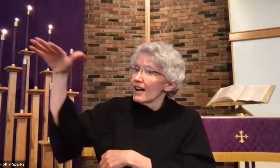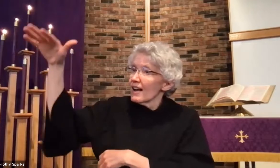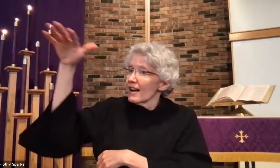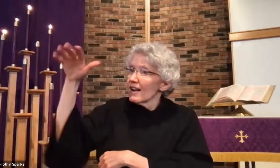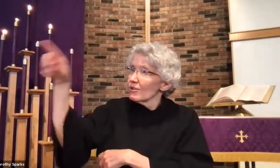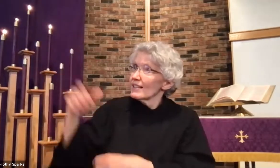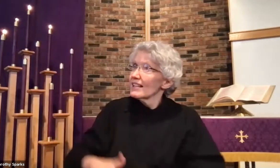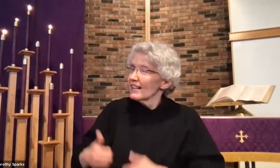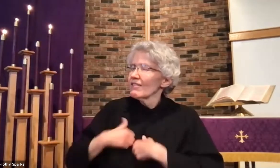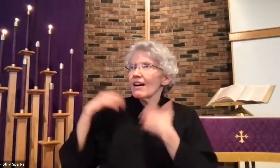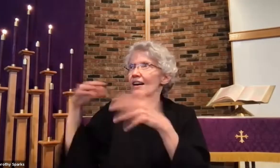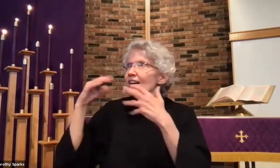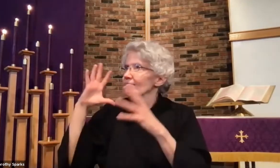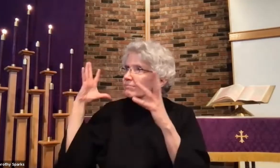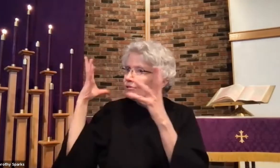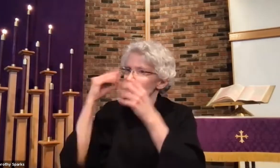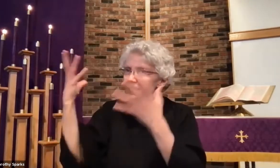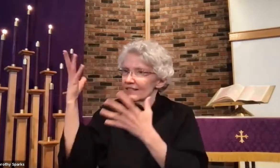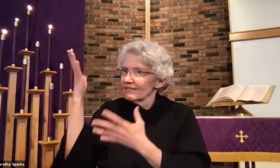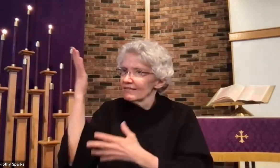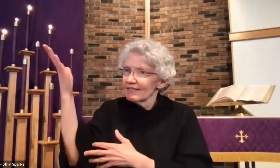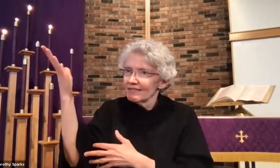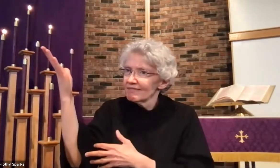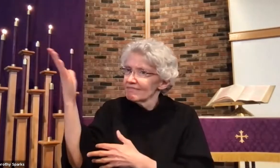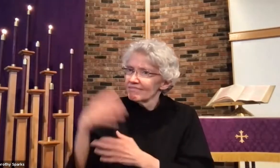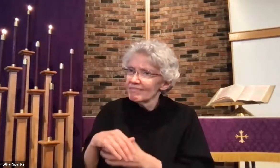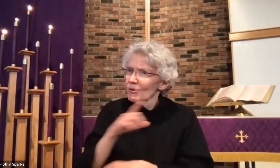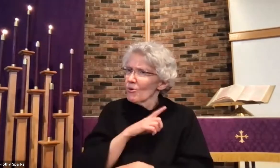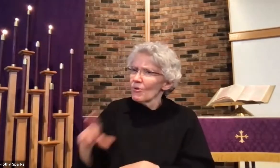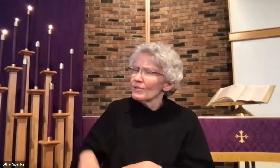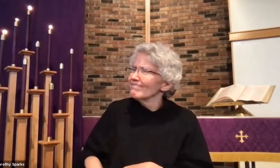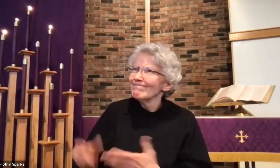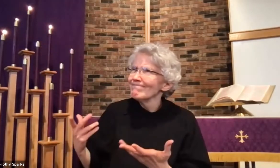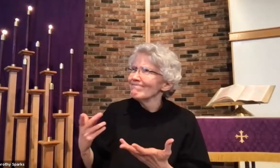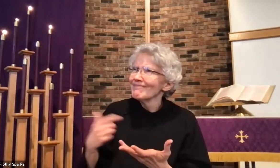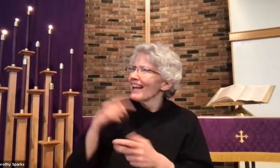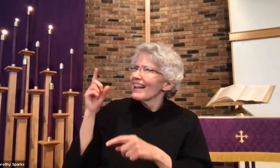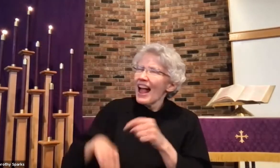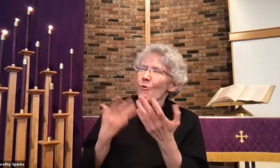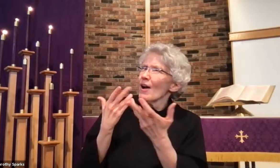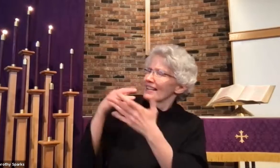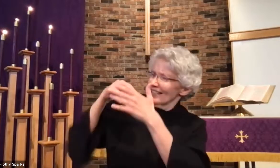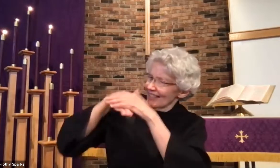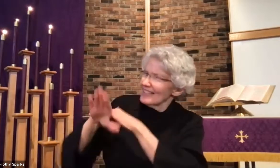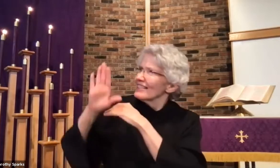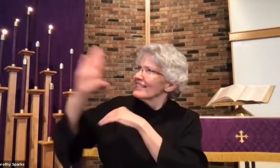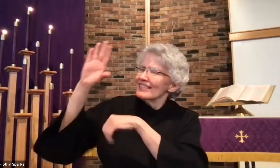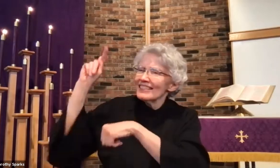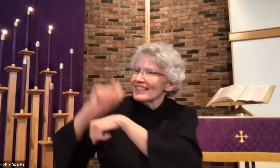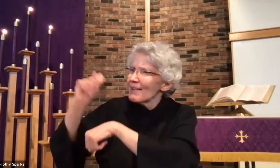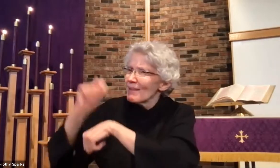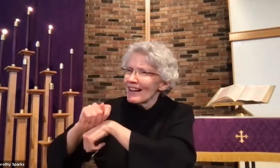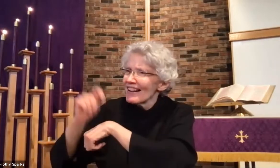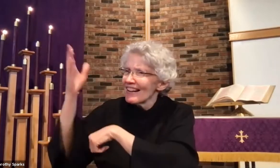the place where you live is so beautiful. Lord, I